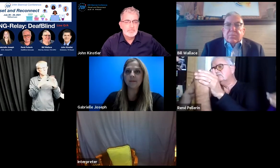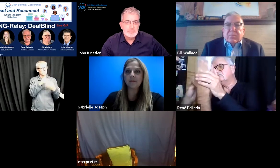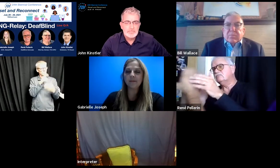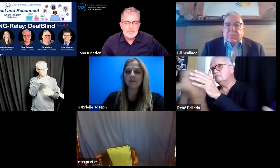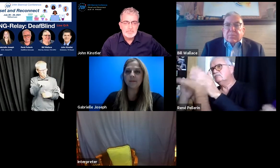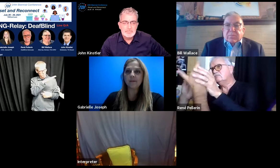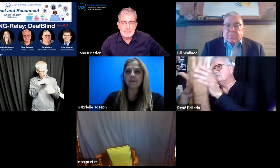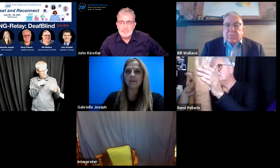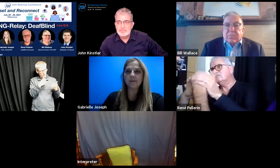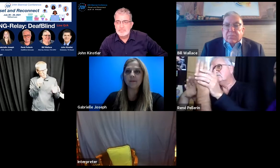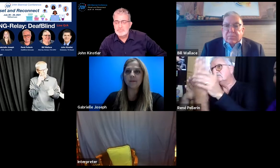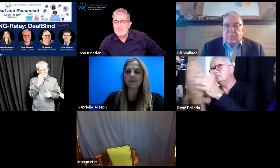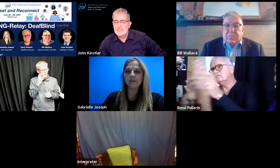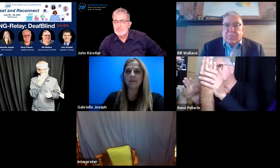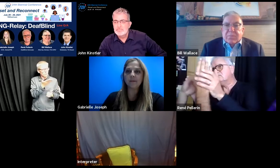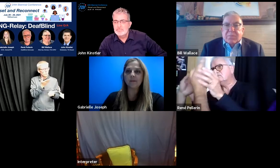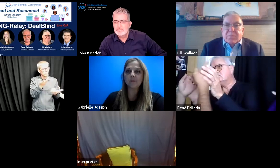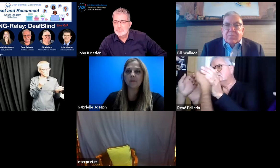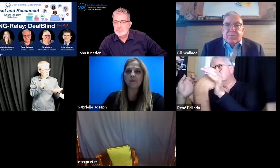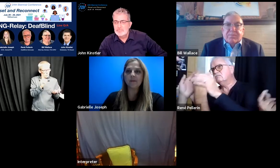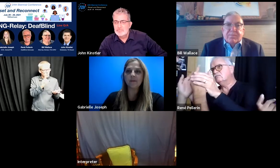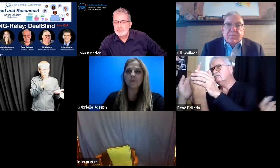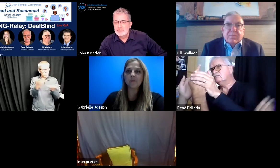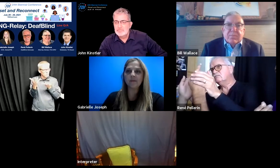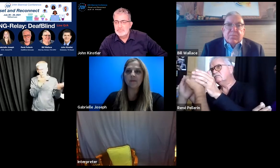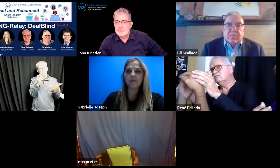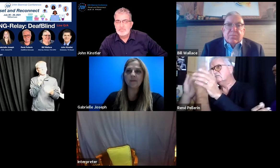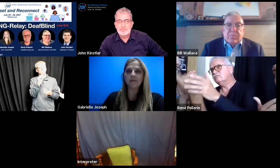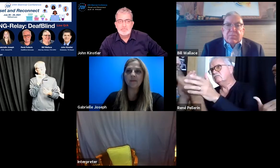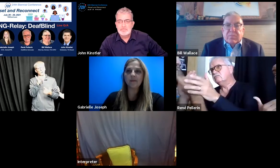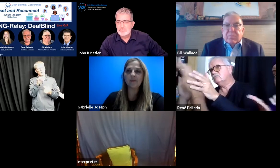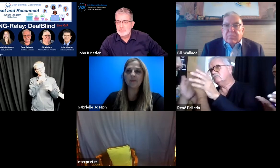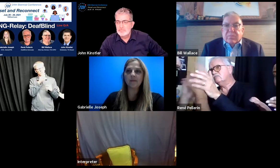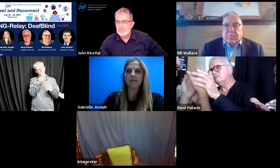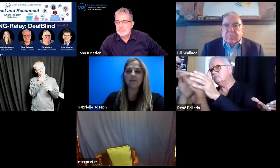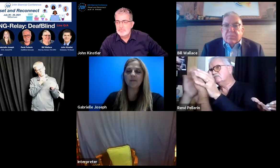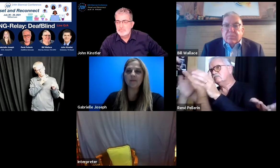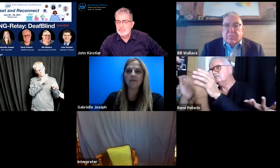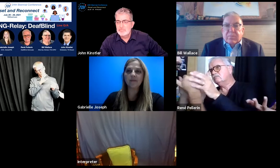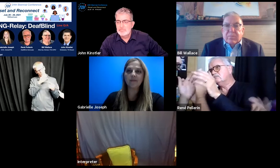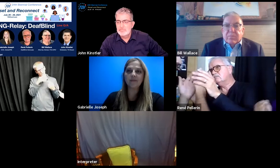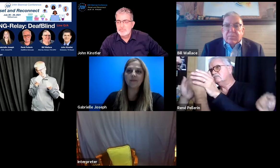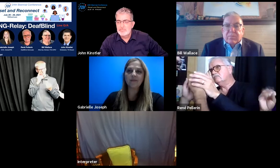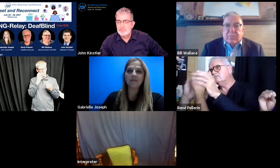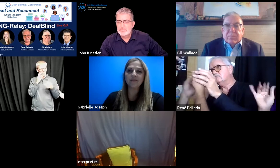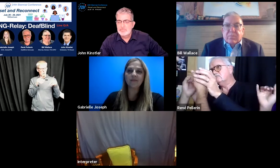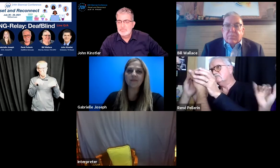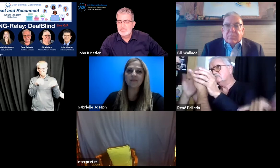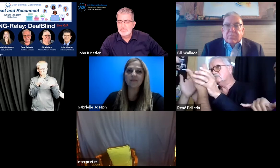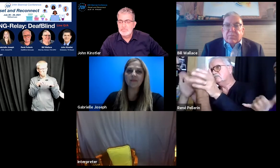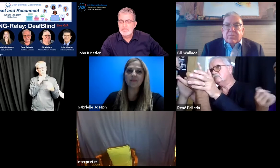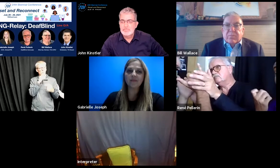we would become involved with their committee, their business, and to see where the space fits for those